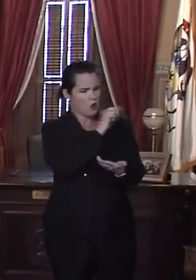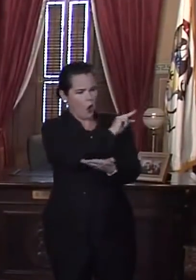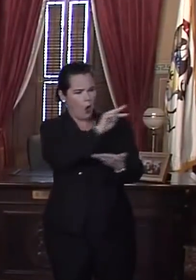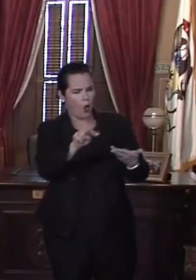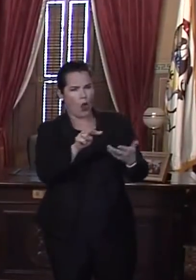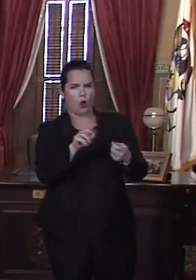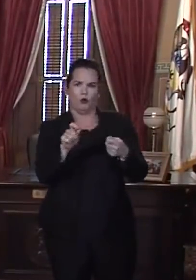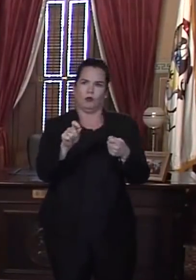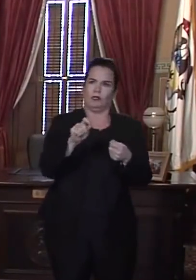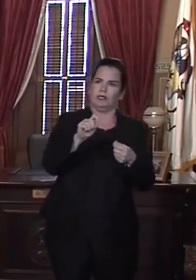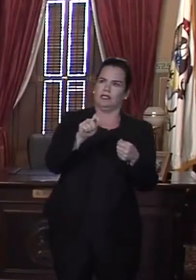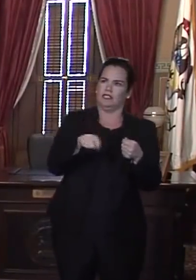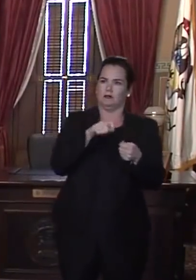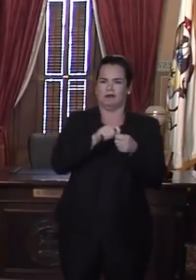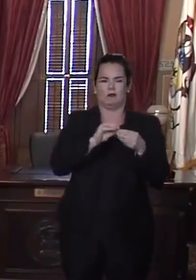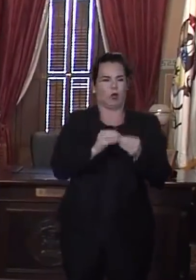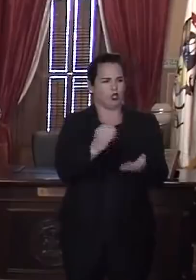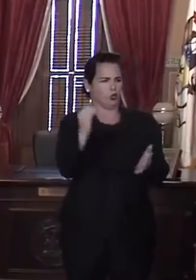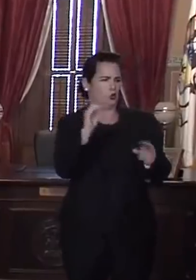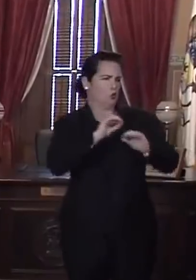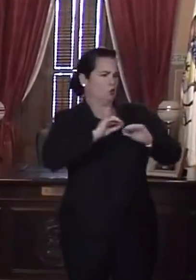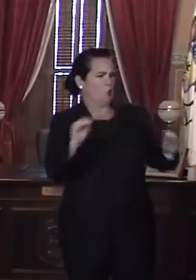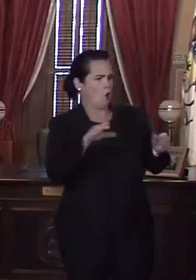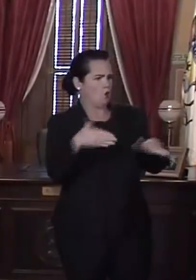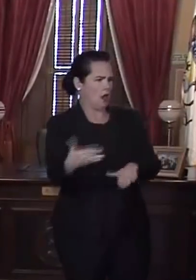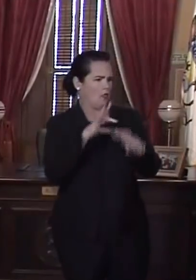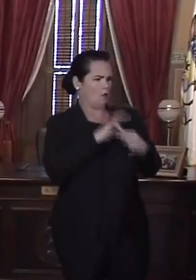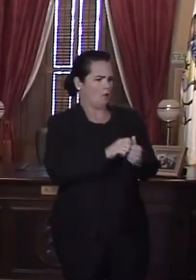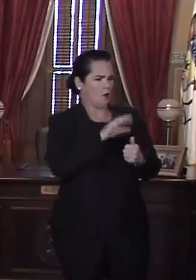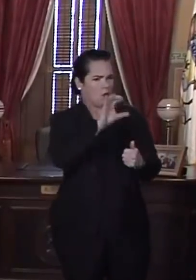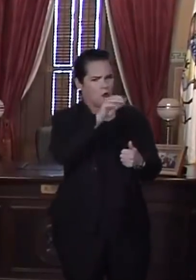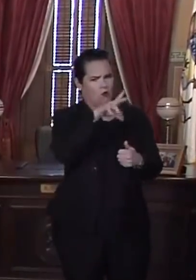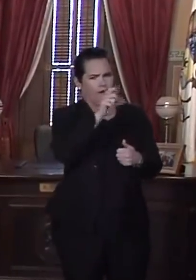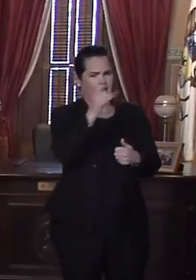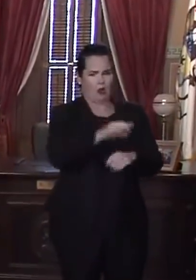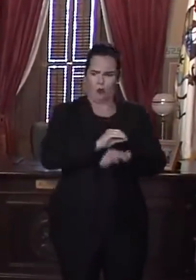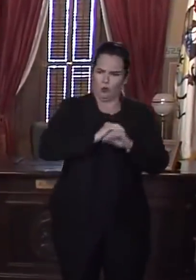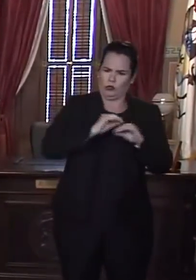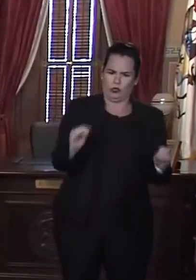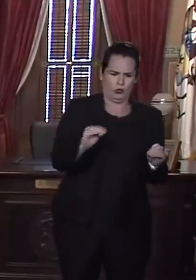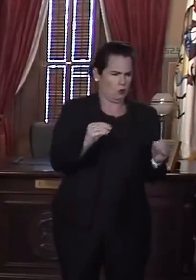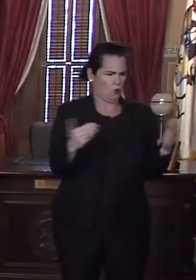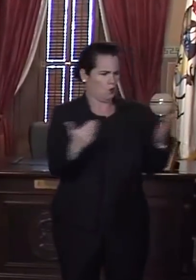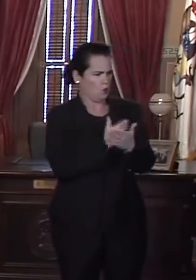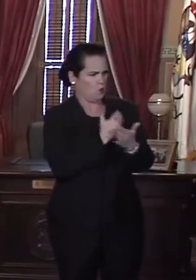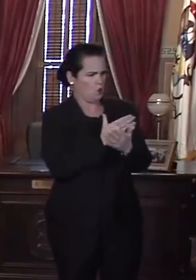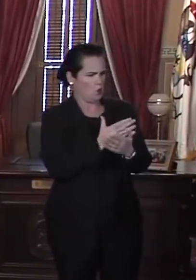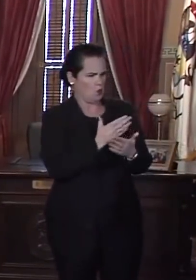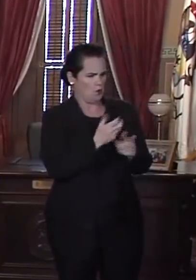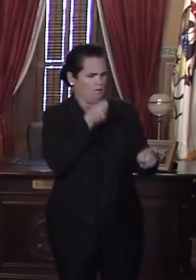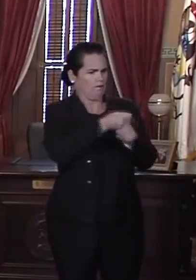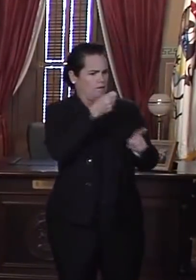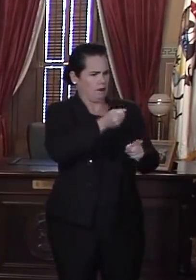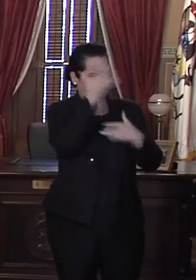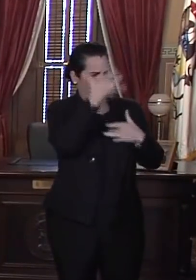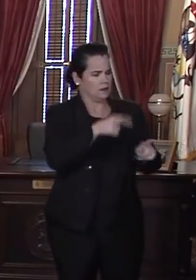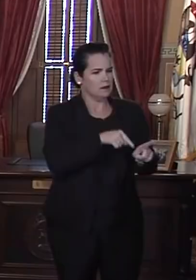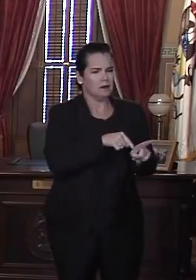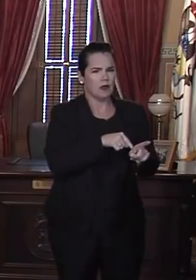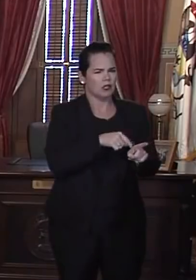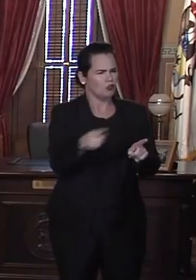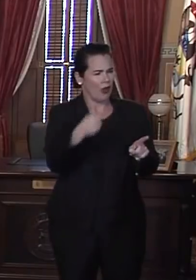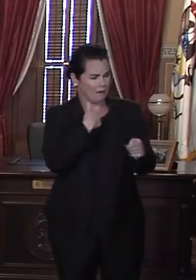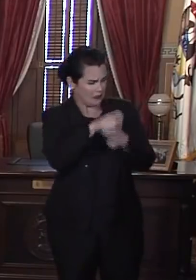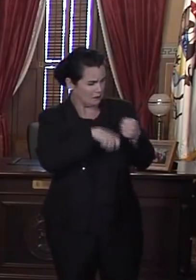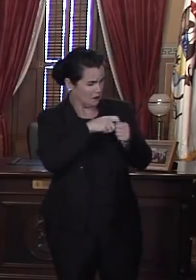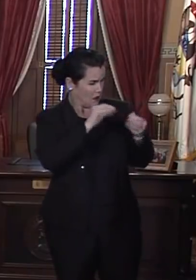hit like 0 deaths because of COVID-19 or 0 new cases, anything like that. Is there like a benchmark number that you're really interested in seeing,